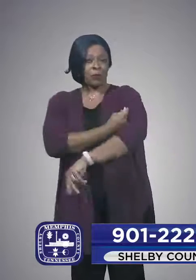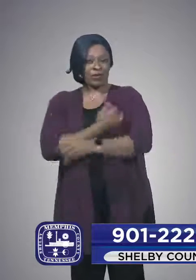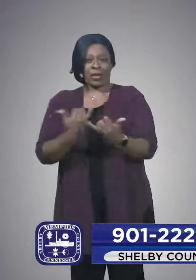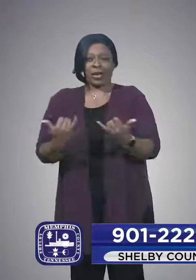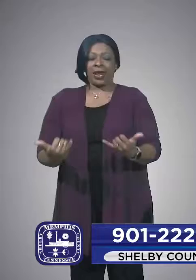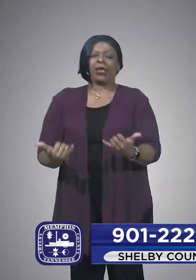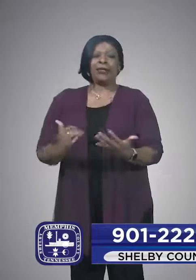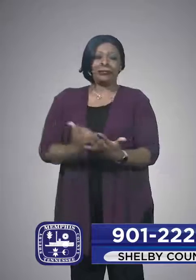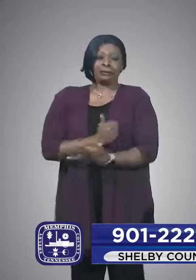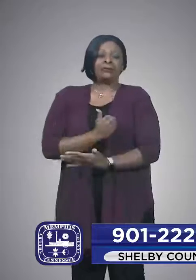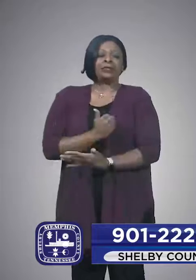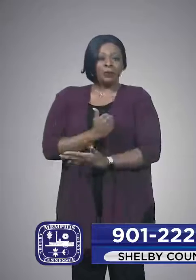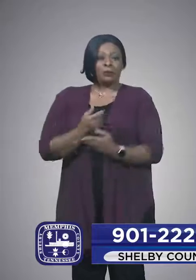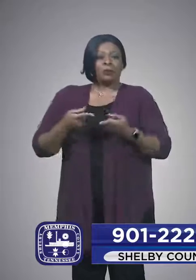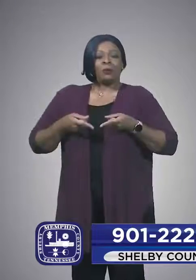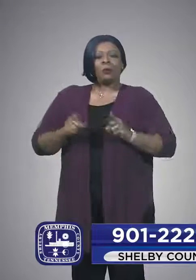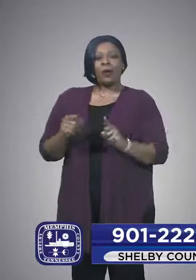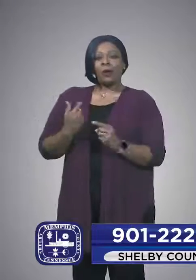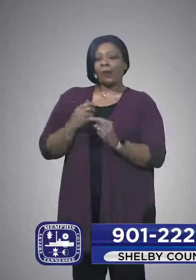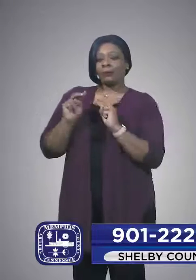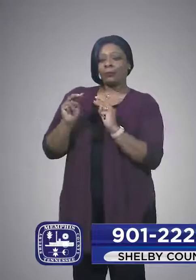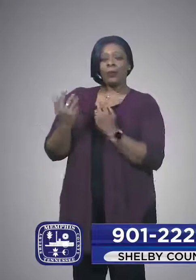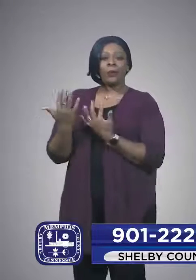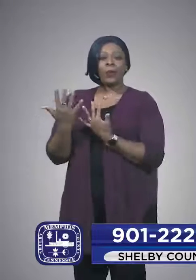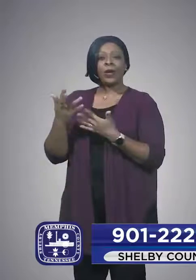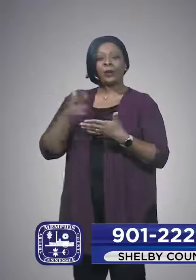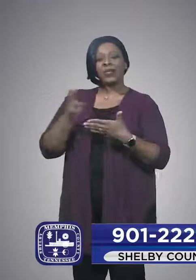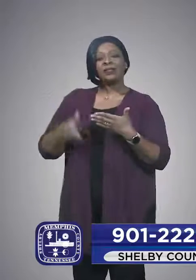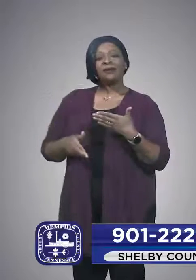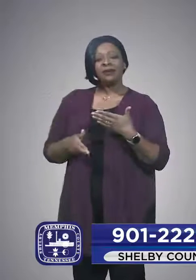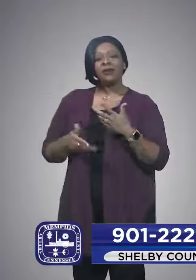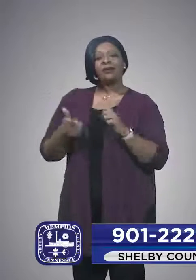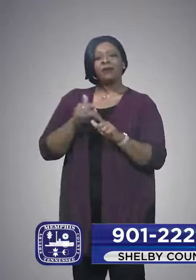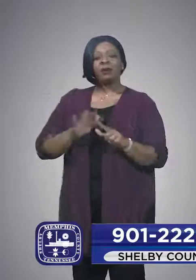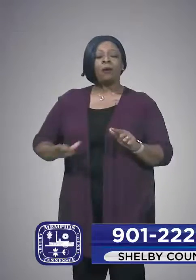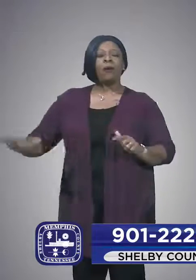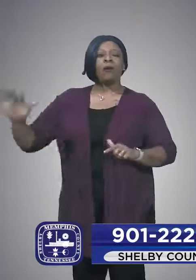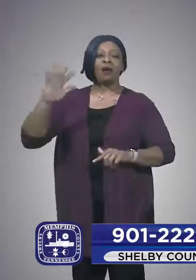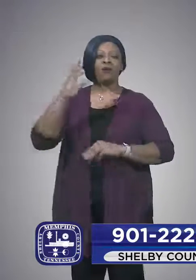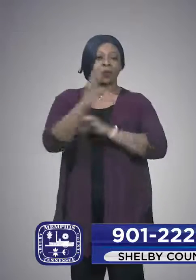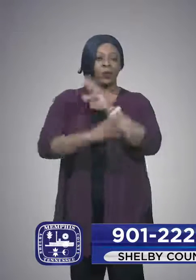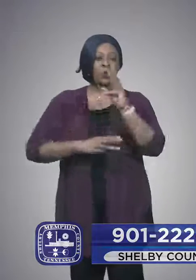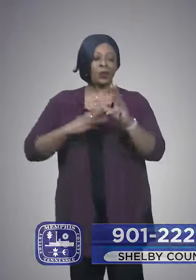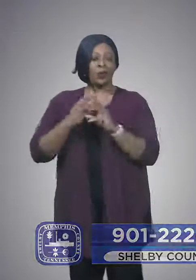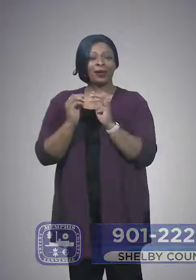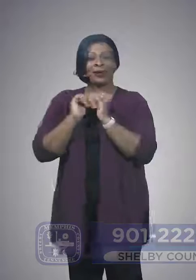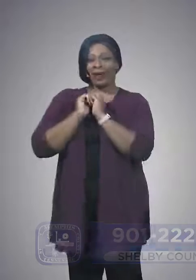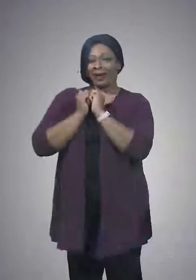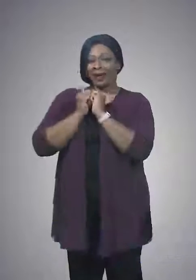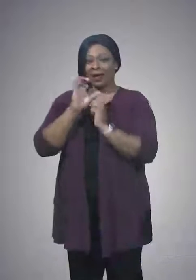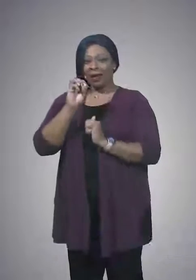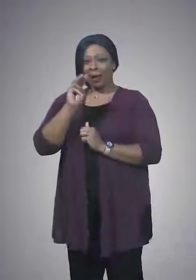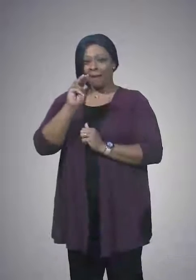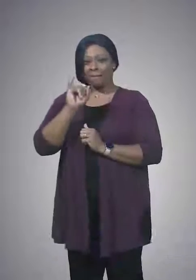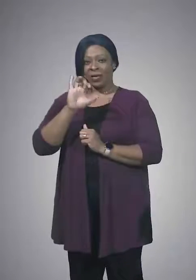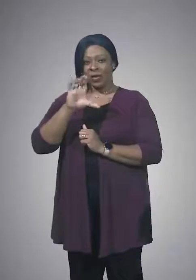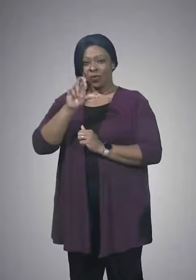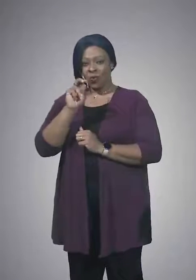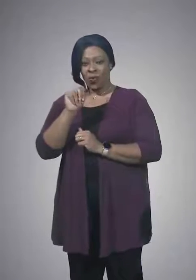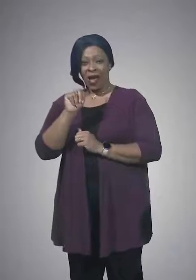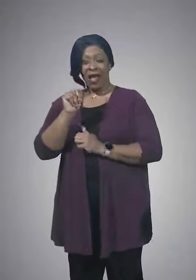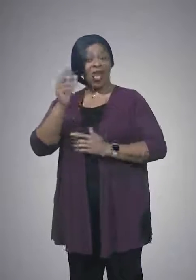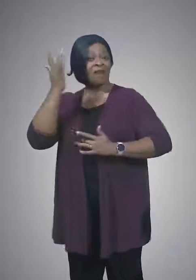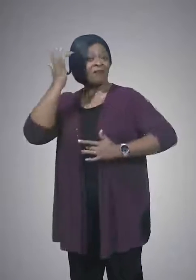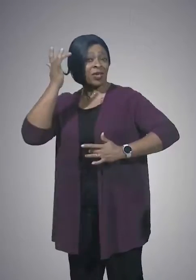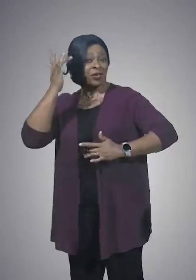now as we await results from around the world on how the Omicron variant will